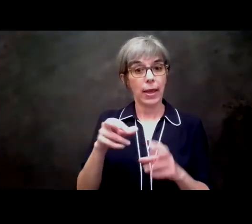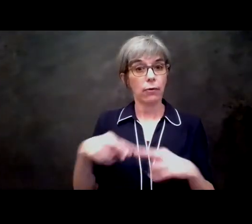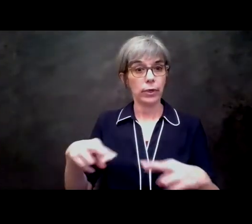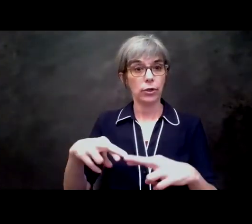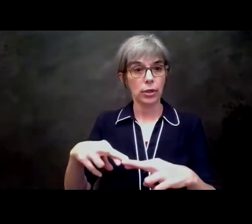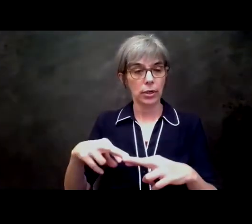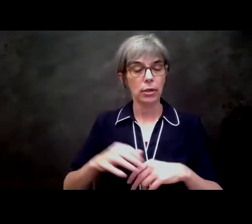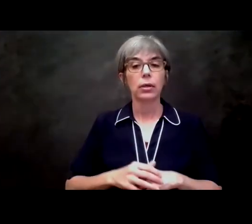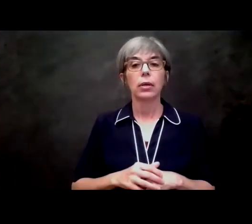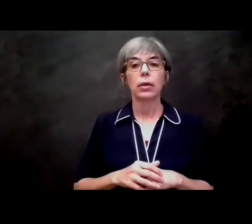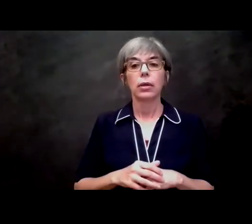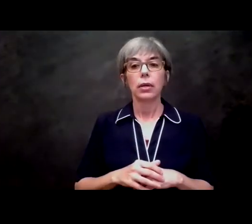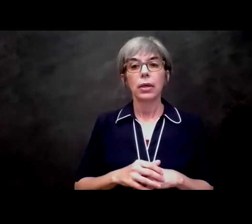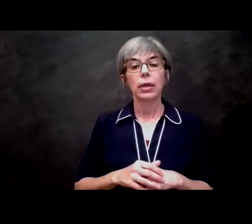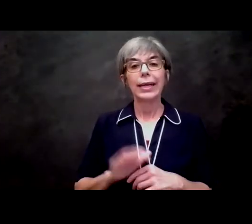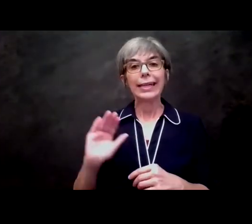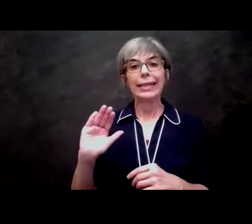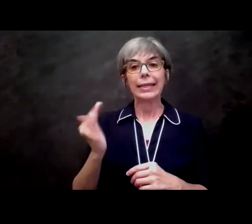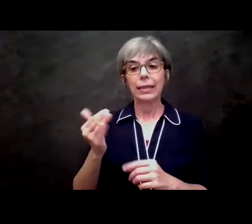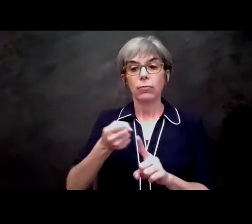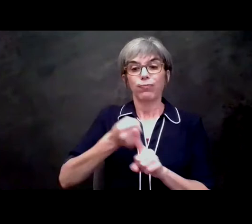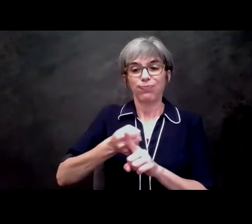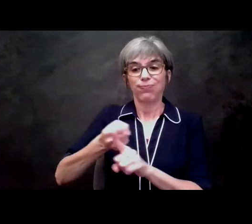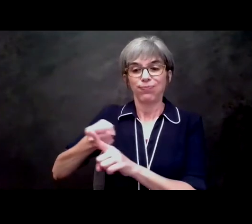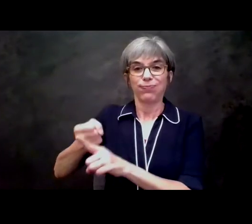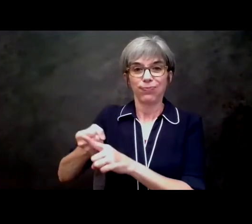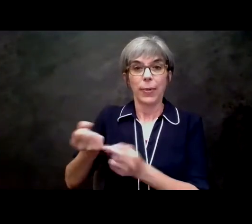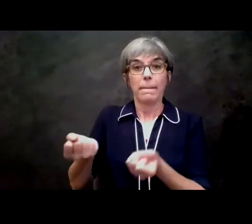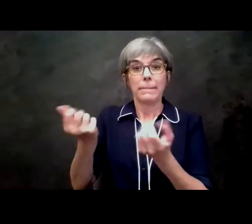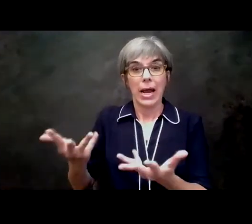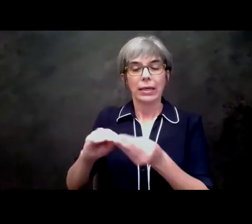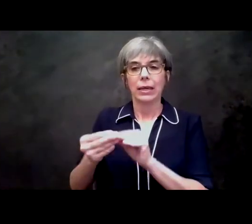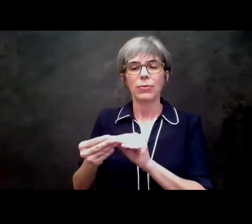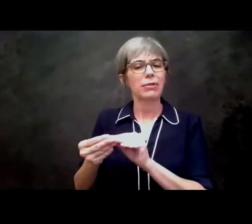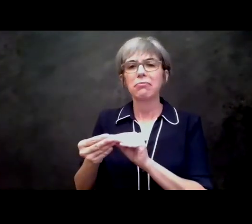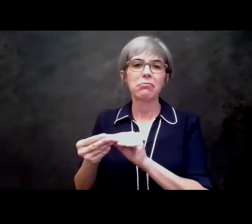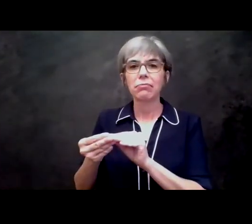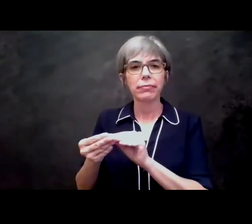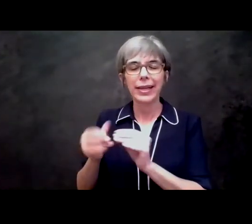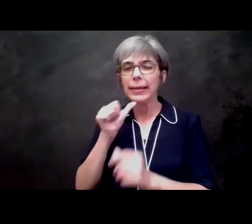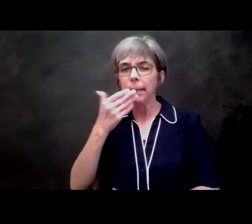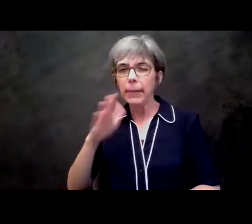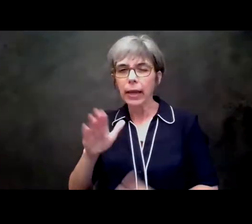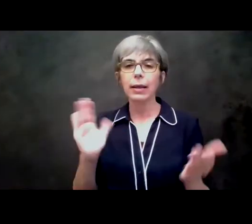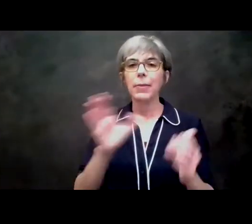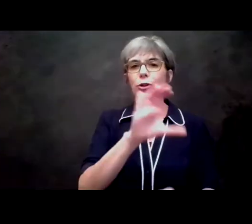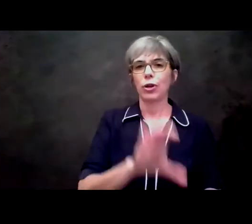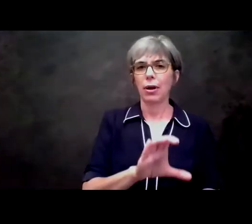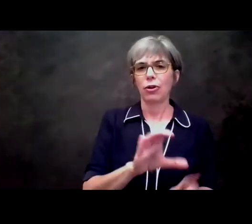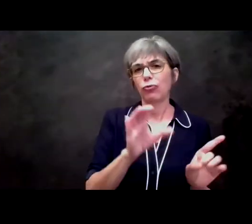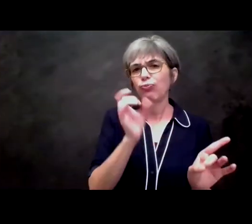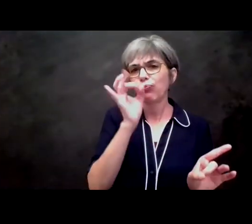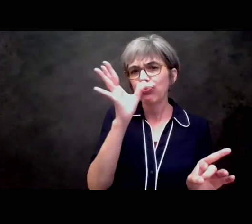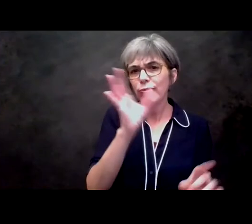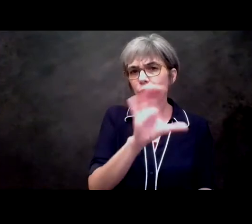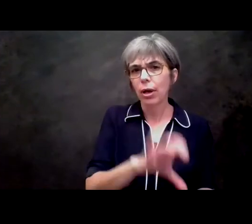wasn't as hard hit as the Chicagoland area. So the